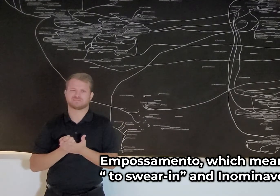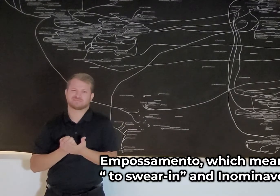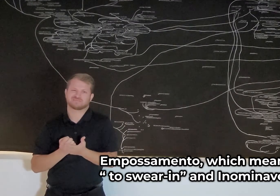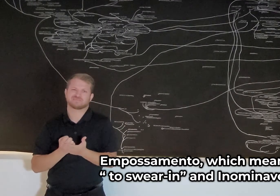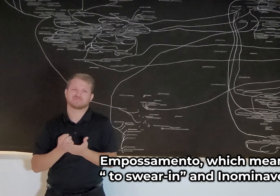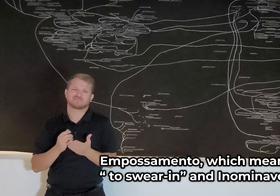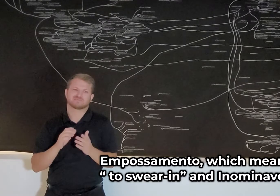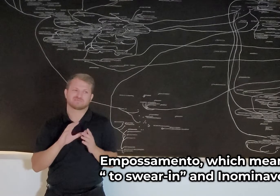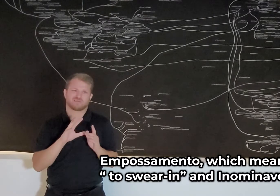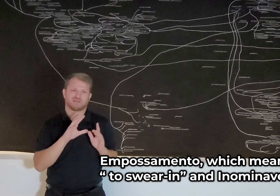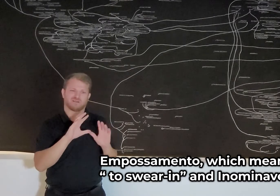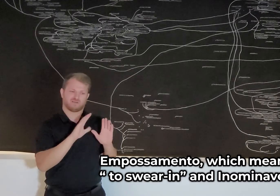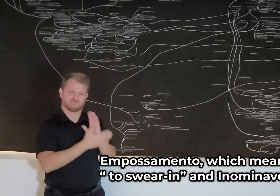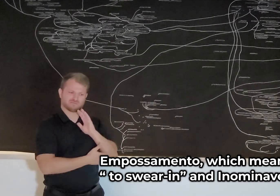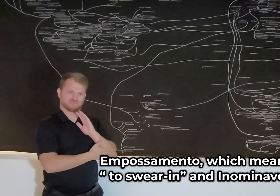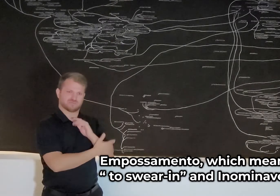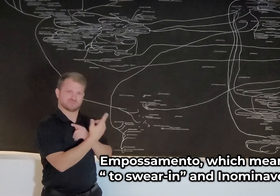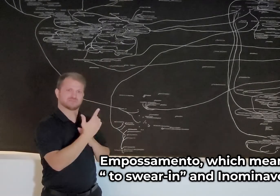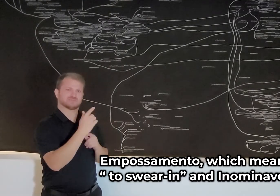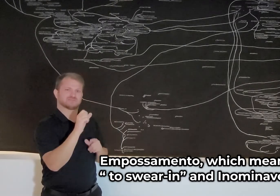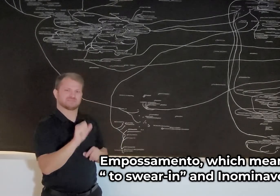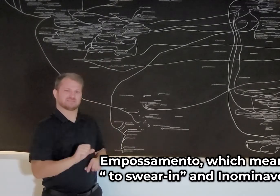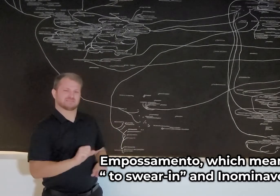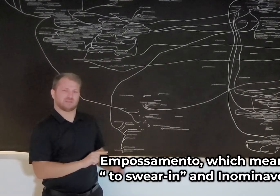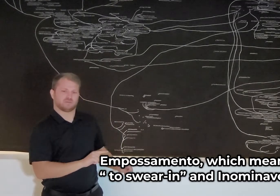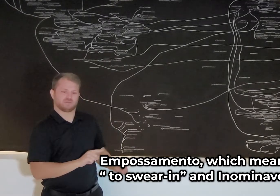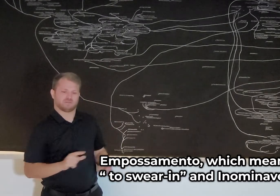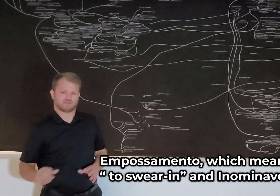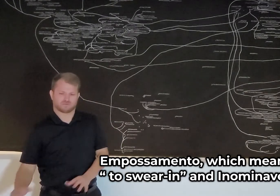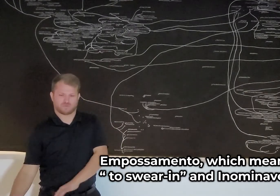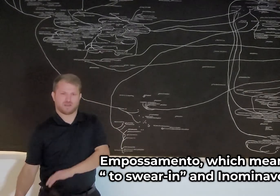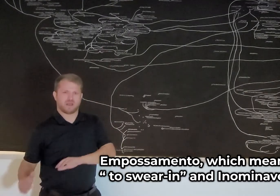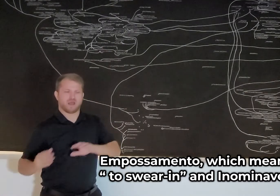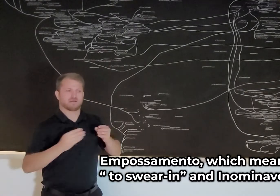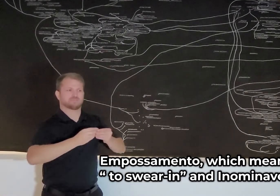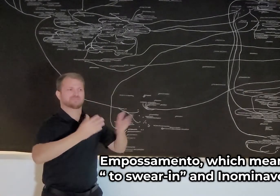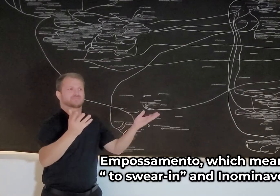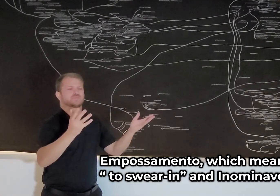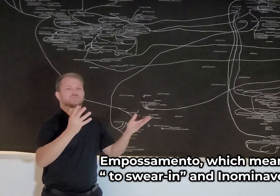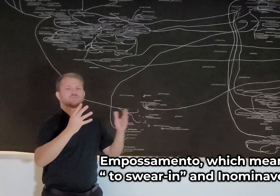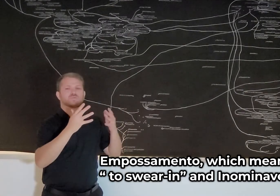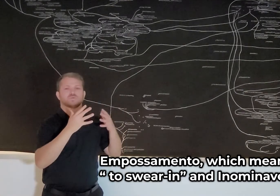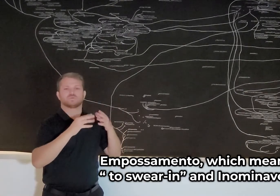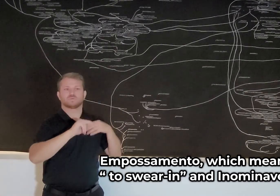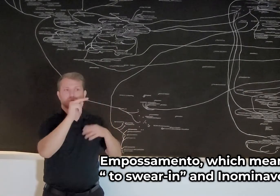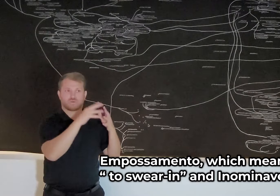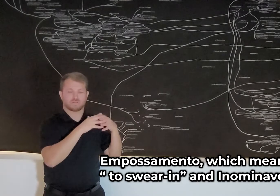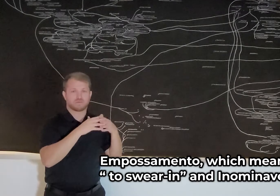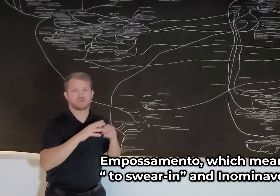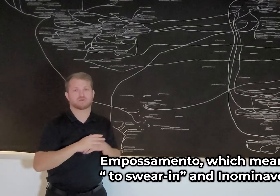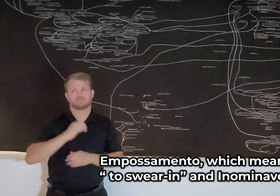global south and transported to North America, Europe, and Asia for production.